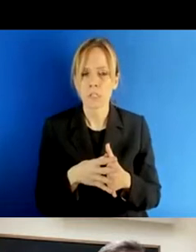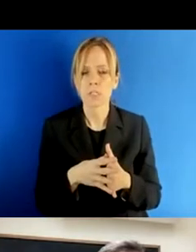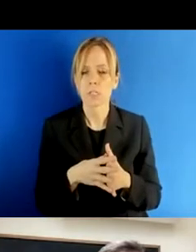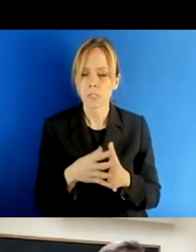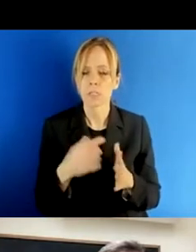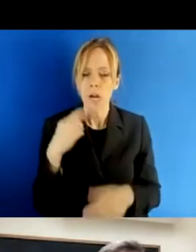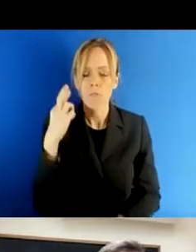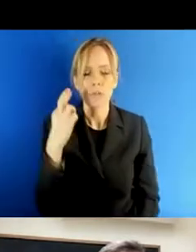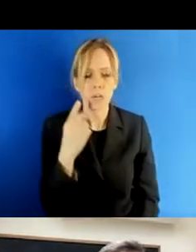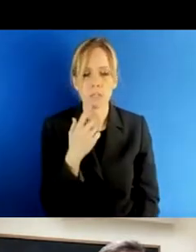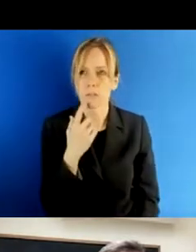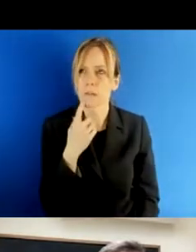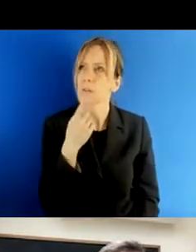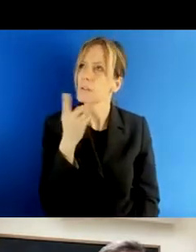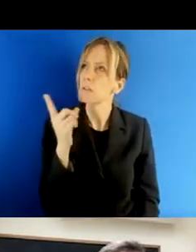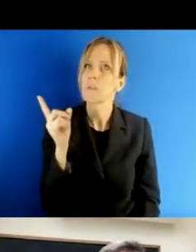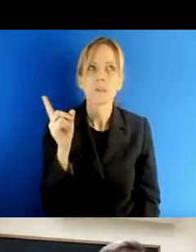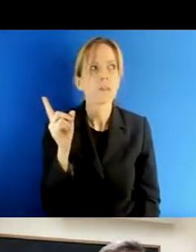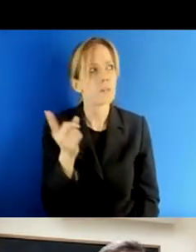are visual fire alarms